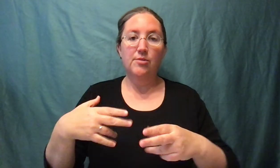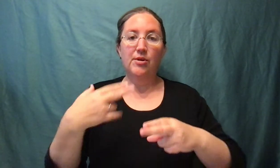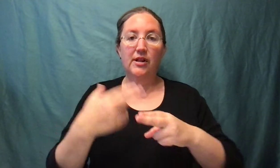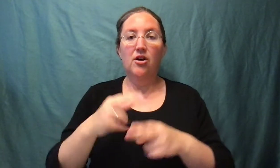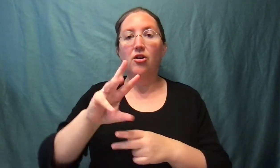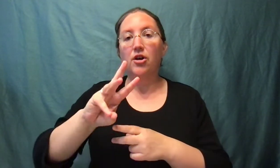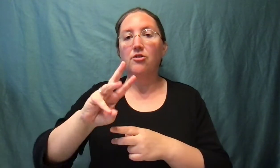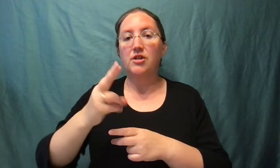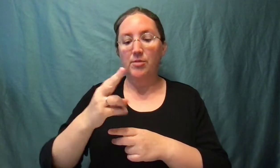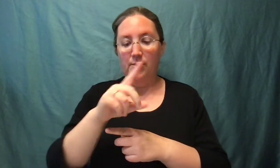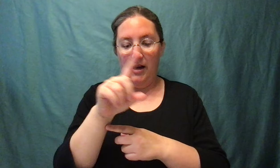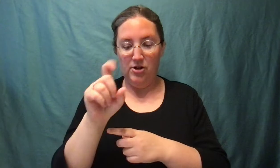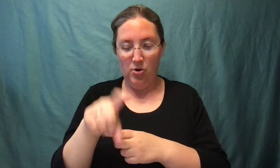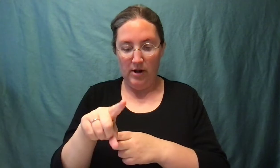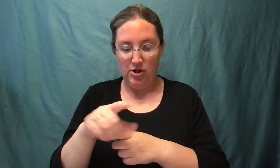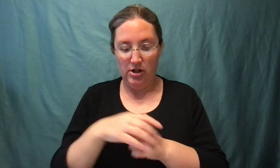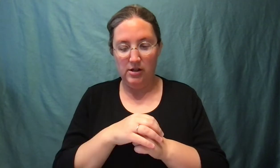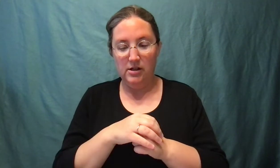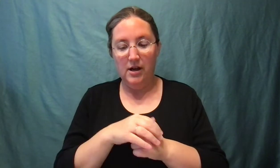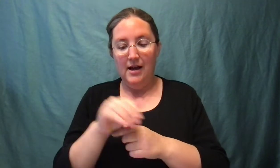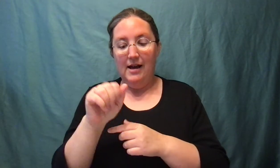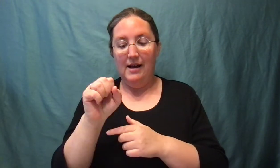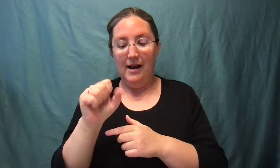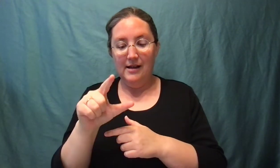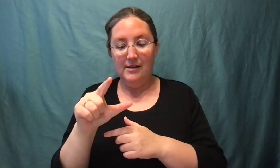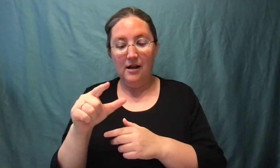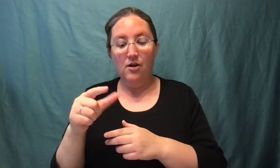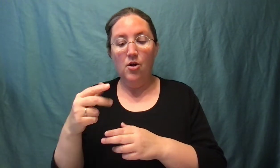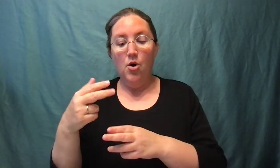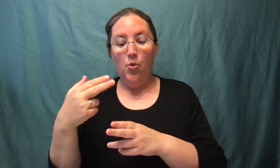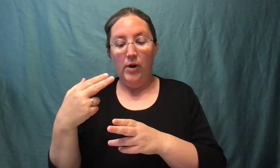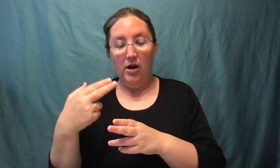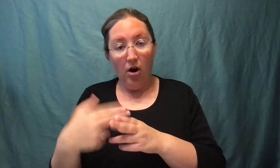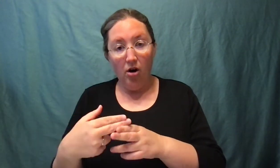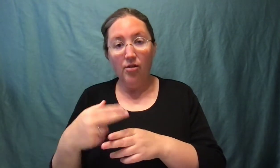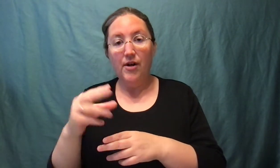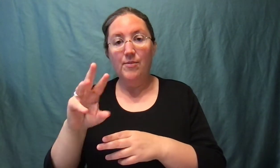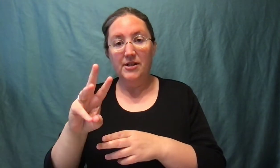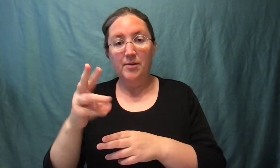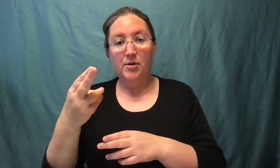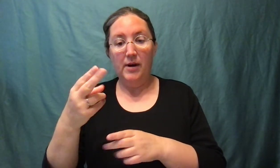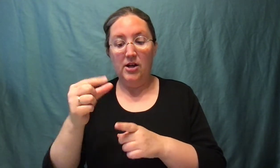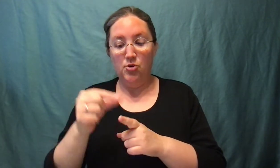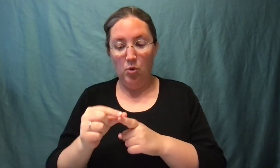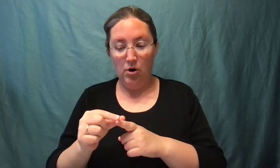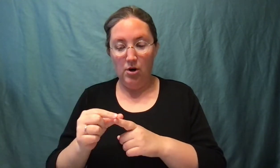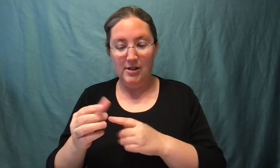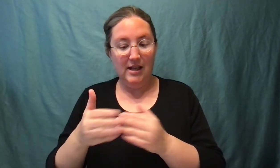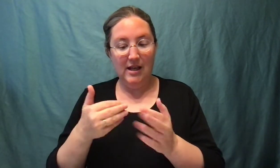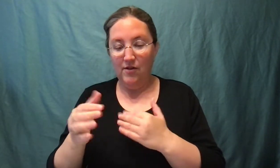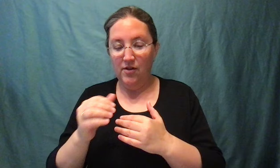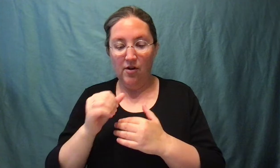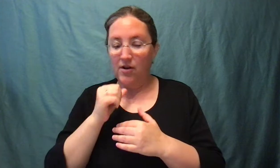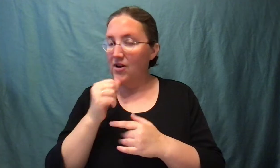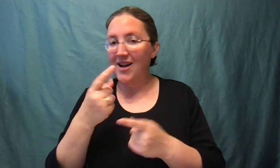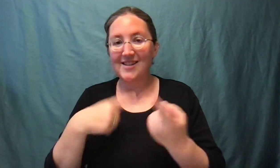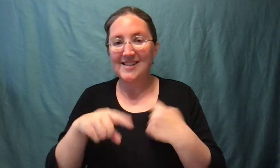typically called our WH questions. In ASL, we call them the WH words, even though they're not signed